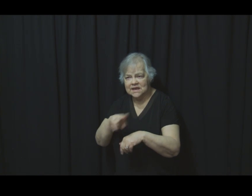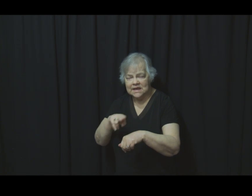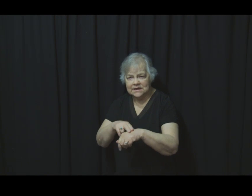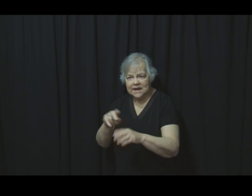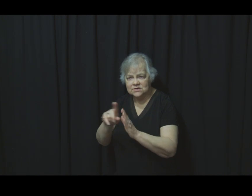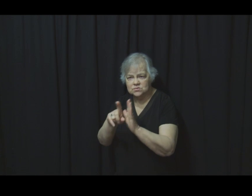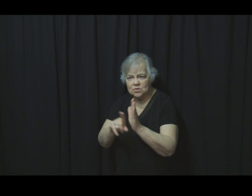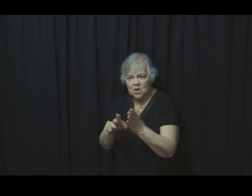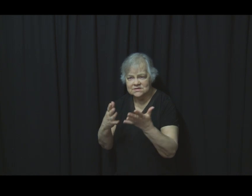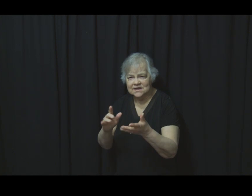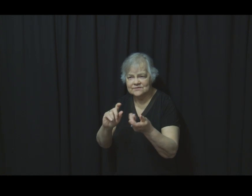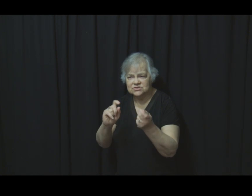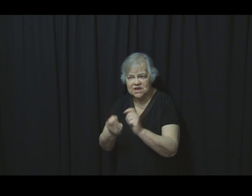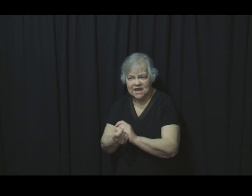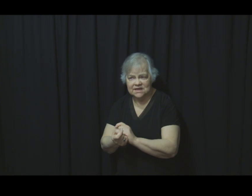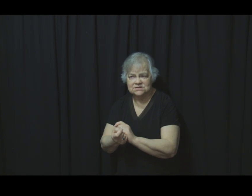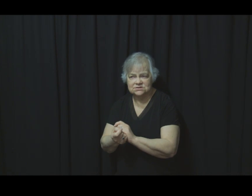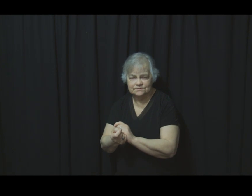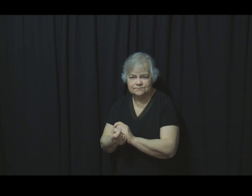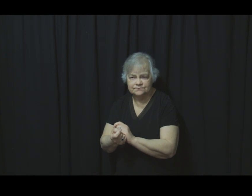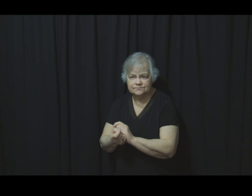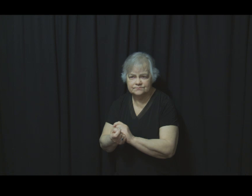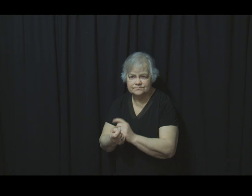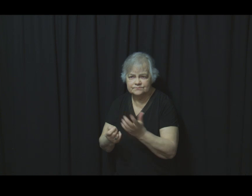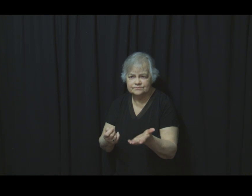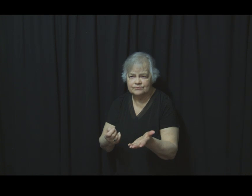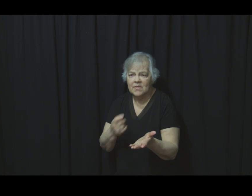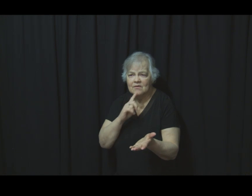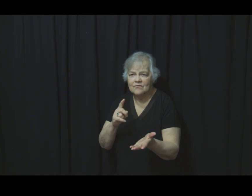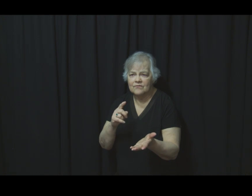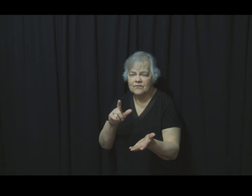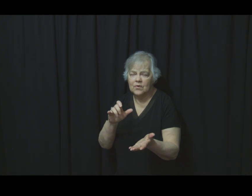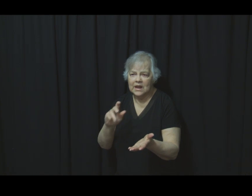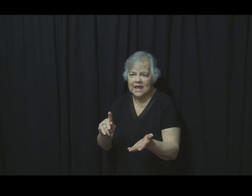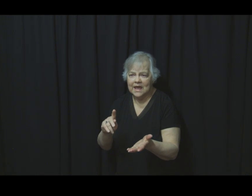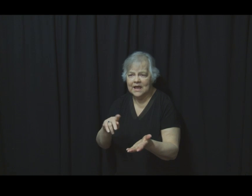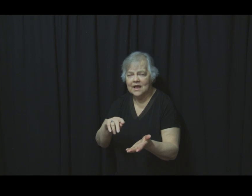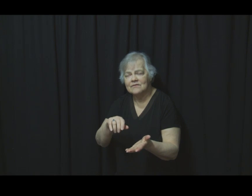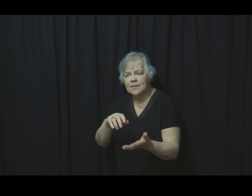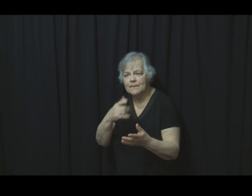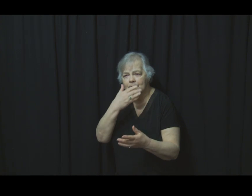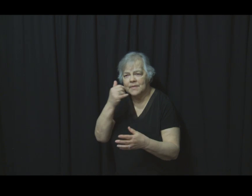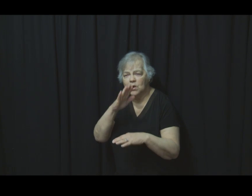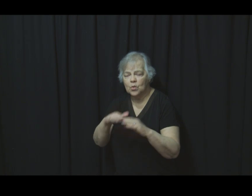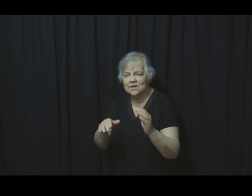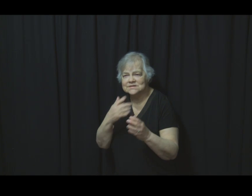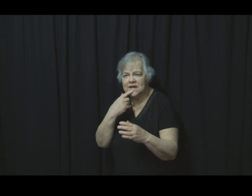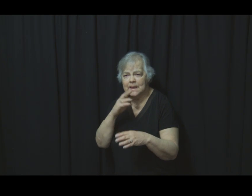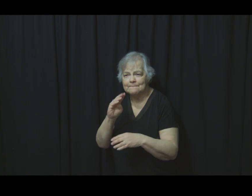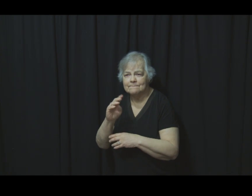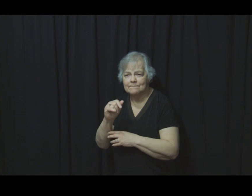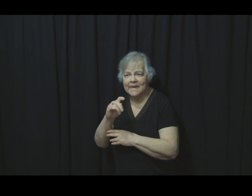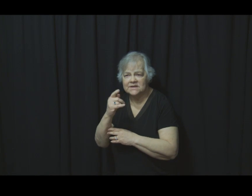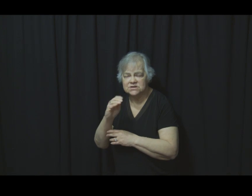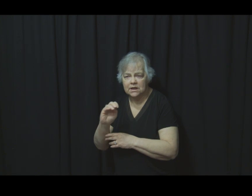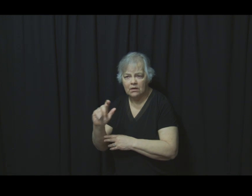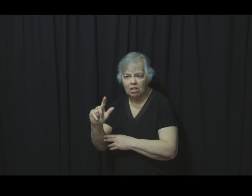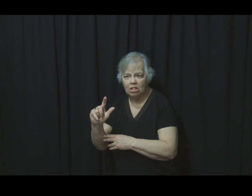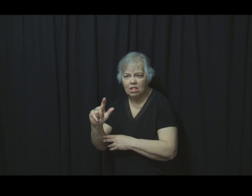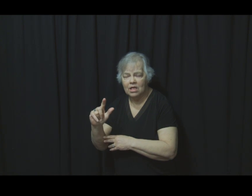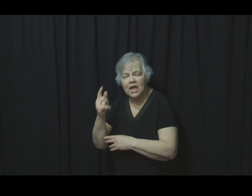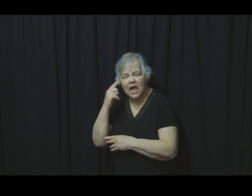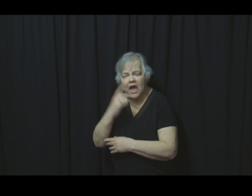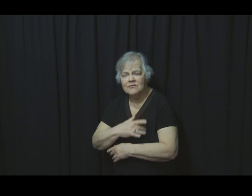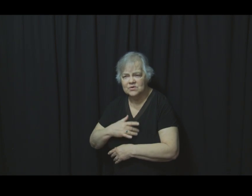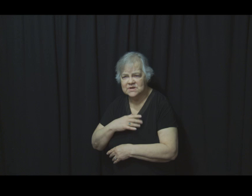have changed. It's, for lack of a better word, it's magical. And I have appreciated magic since